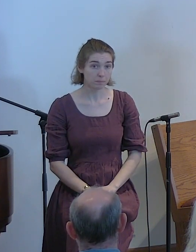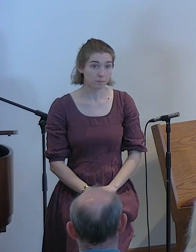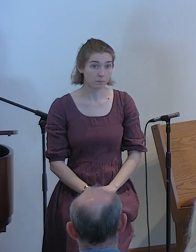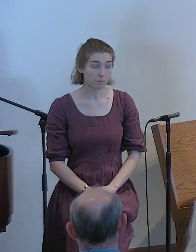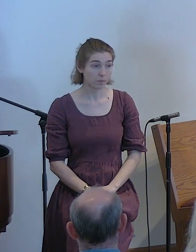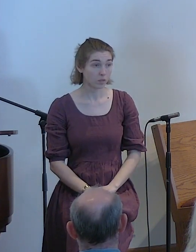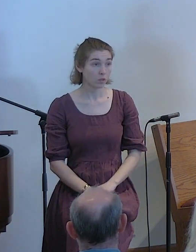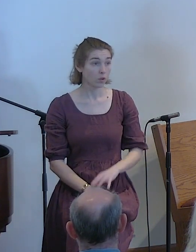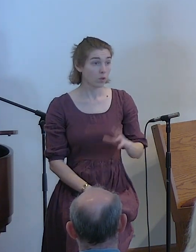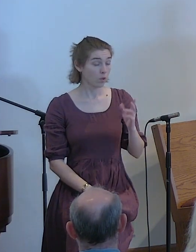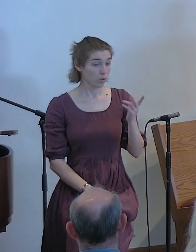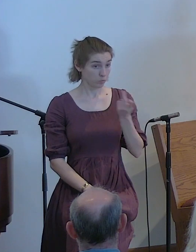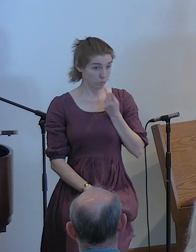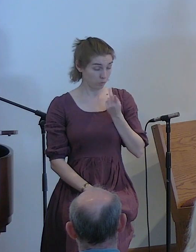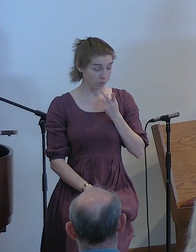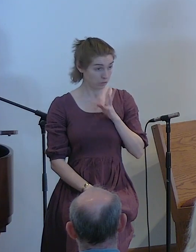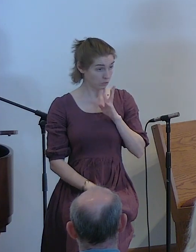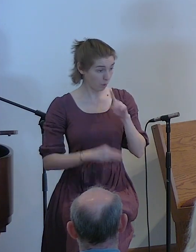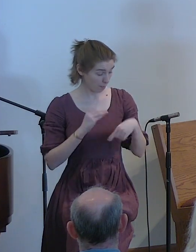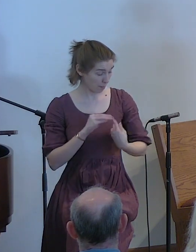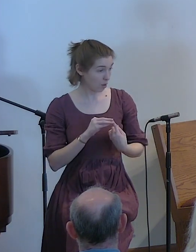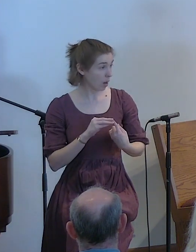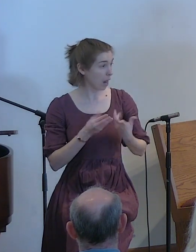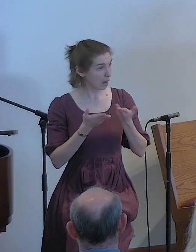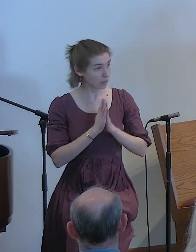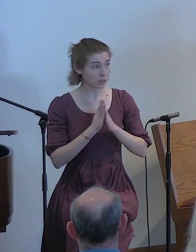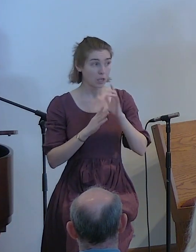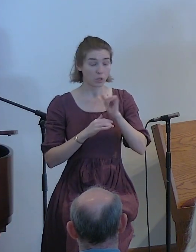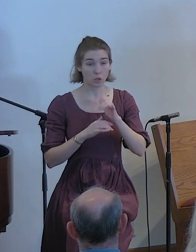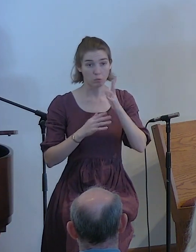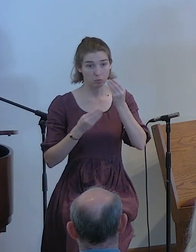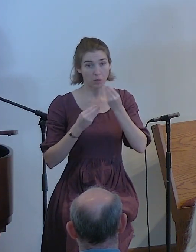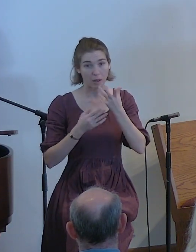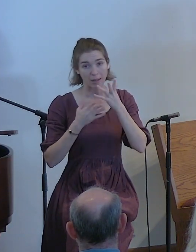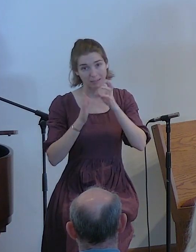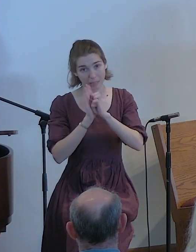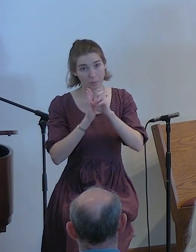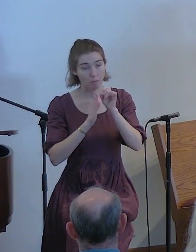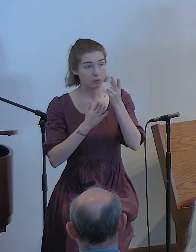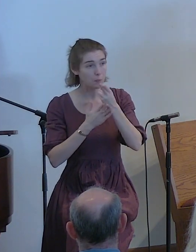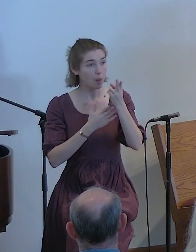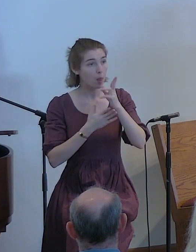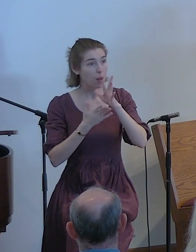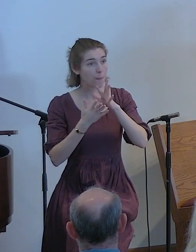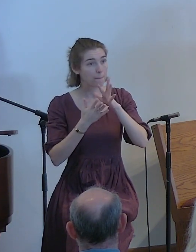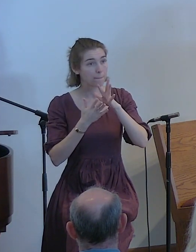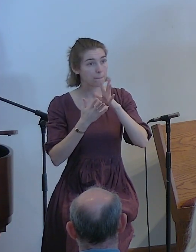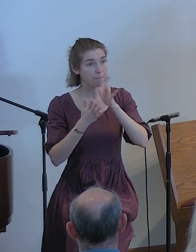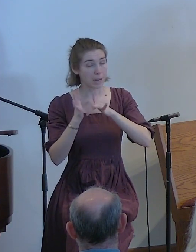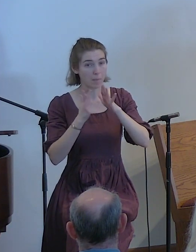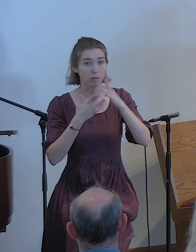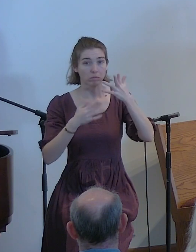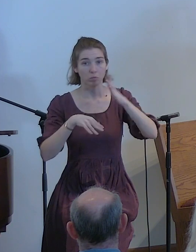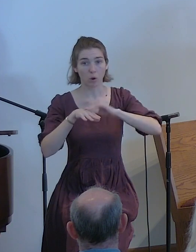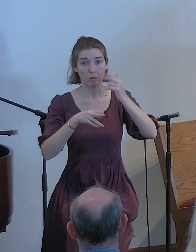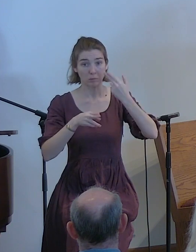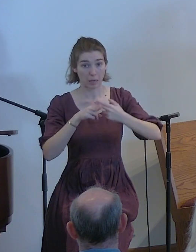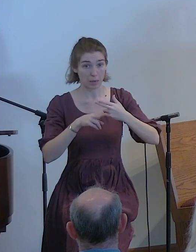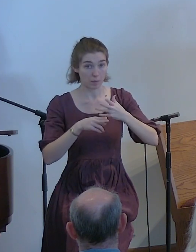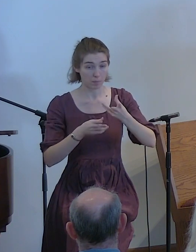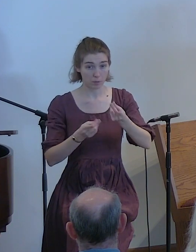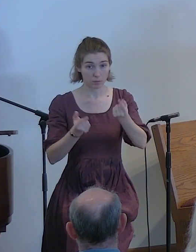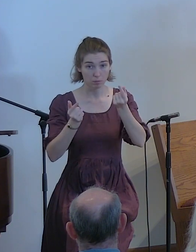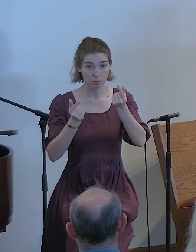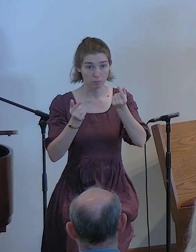Raoul and I talked about it. He said, can you give me an example of someone in the Bible who called upon the Lord's name and was saved